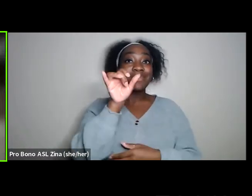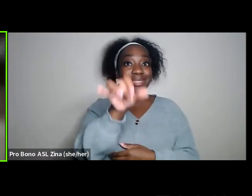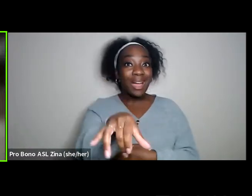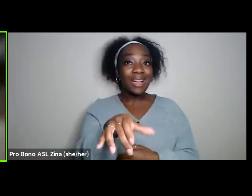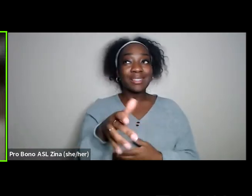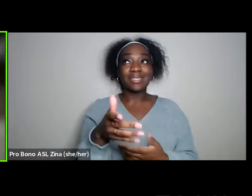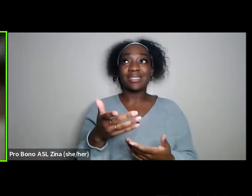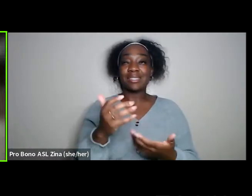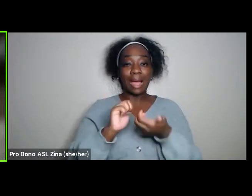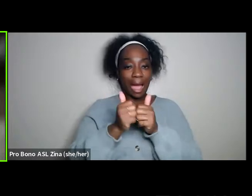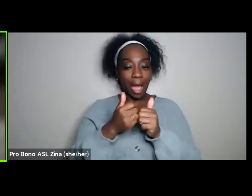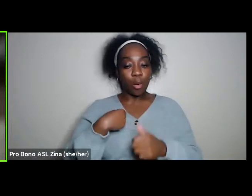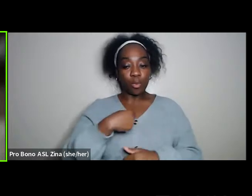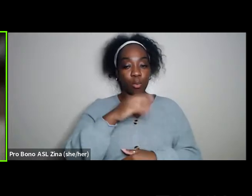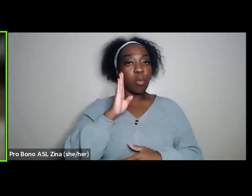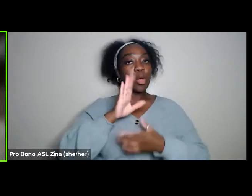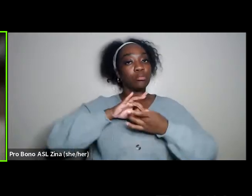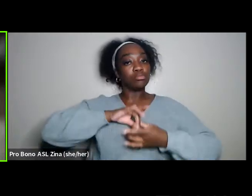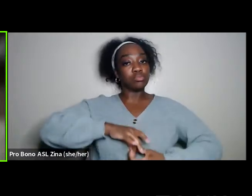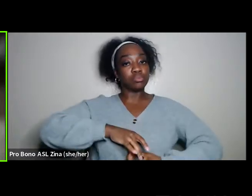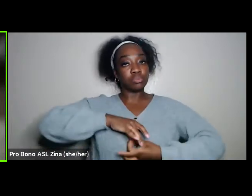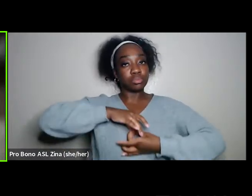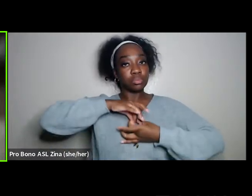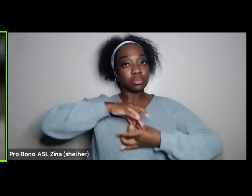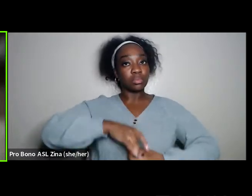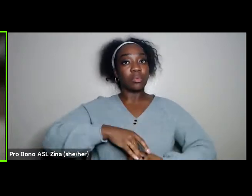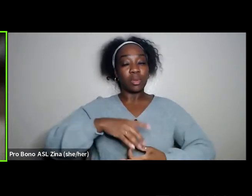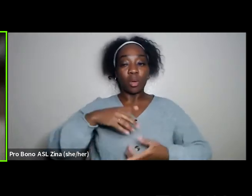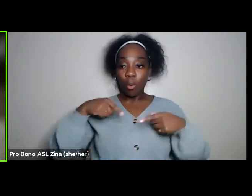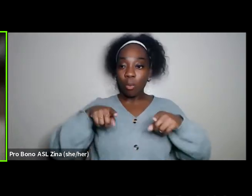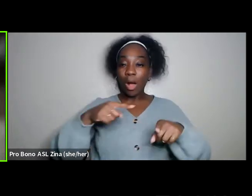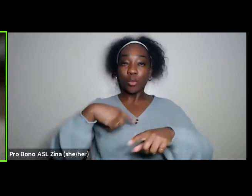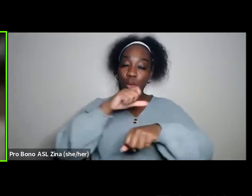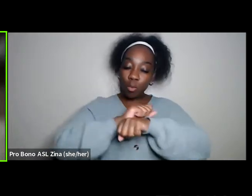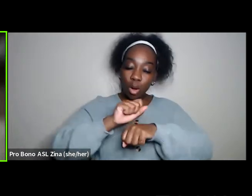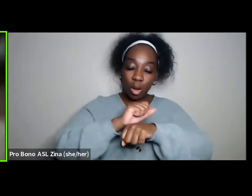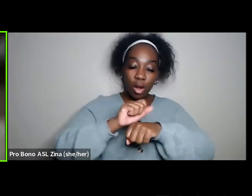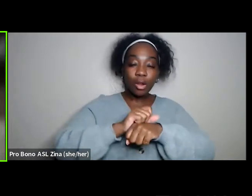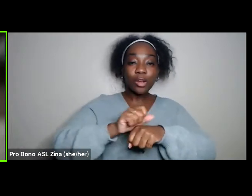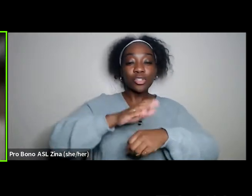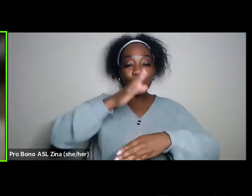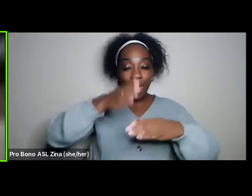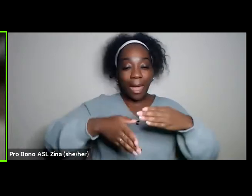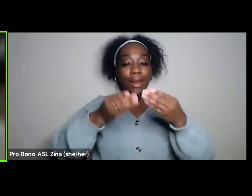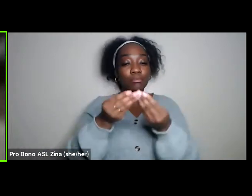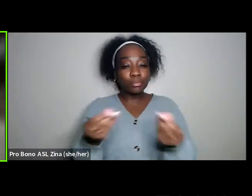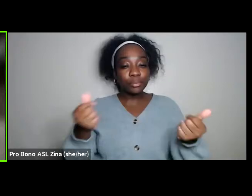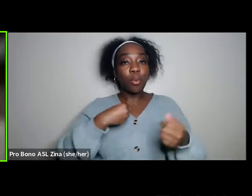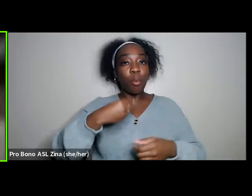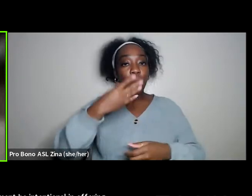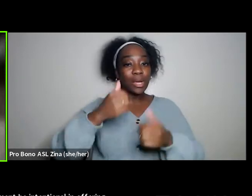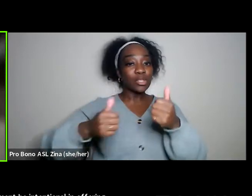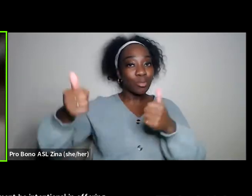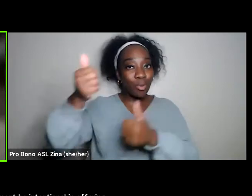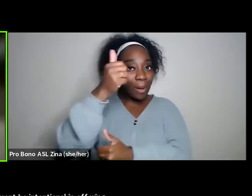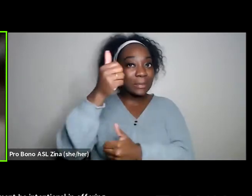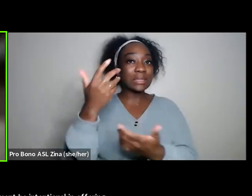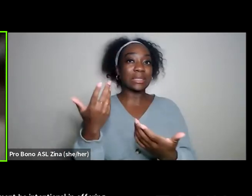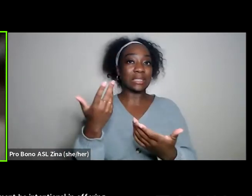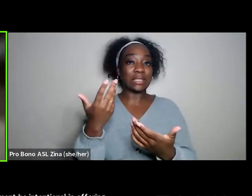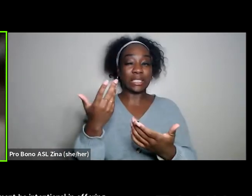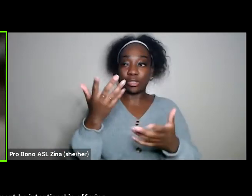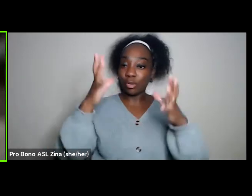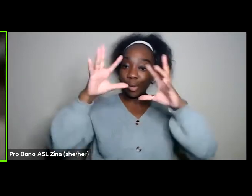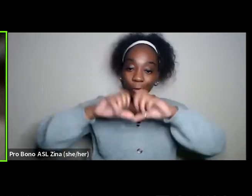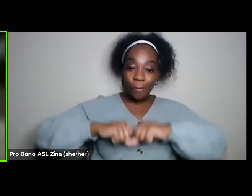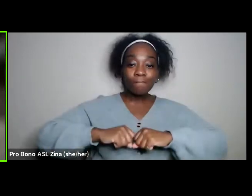grounding ourselves in as we do work to end white supremacy and usher in justice. So that's where we're headed tomorrow.